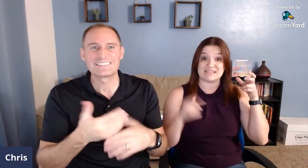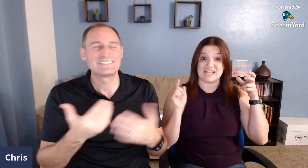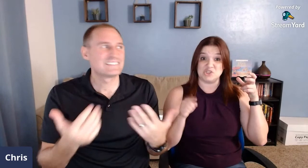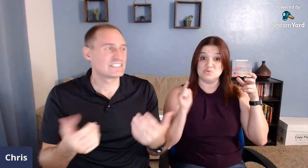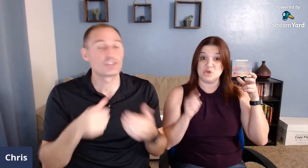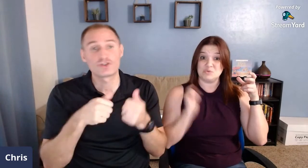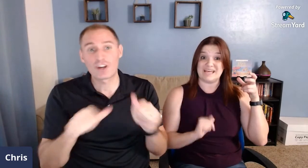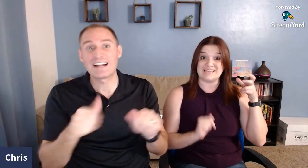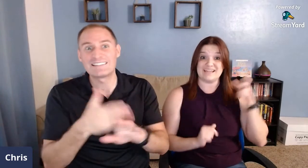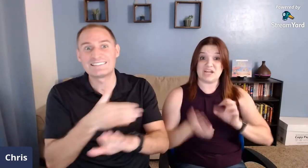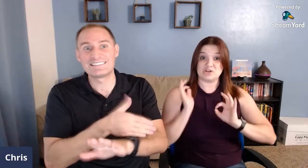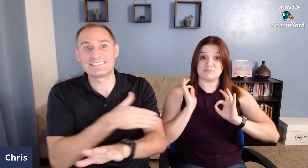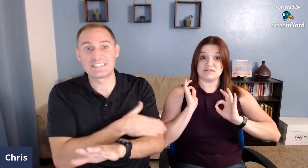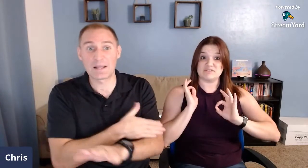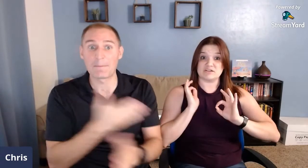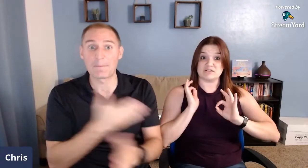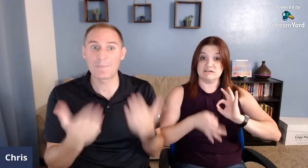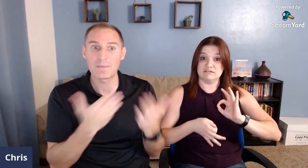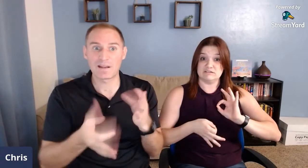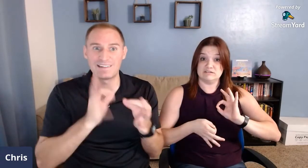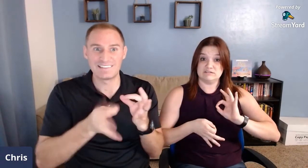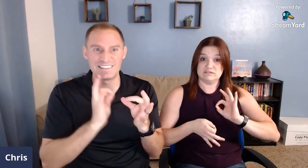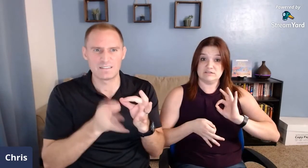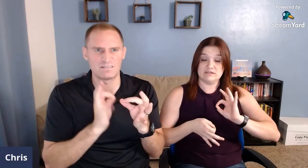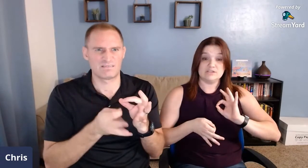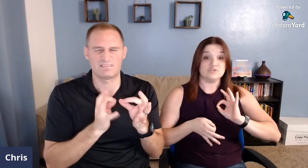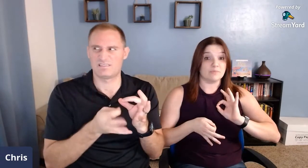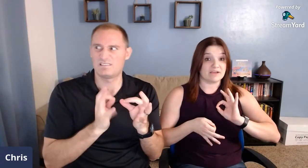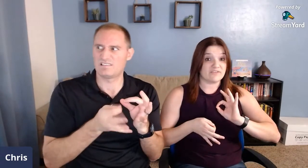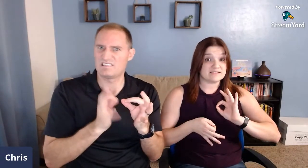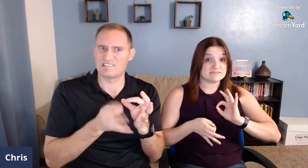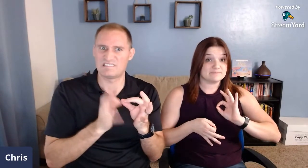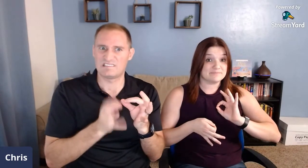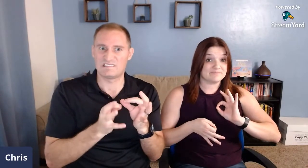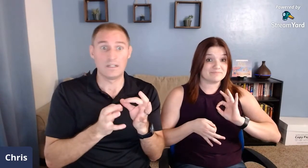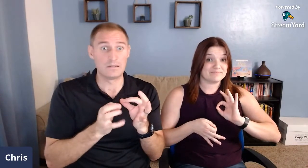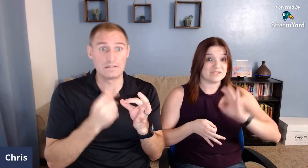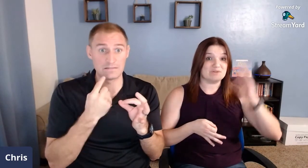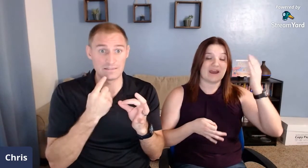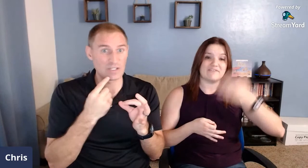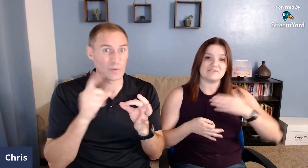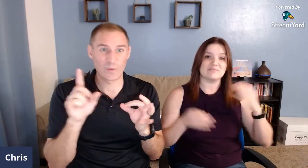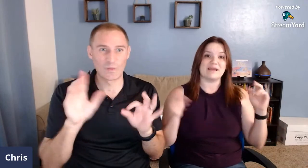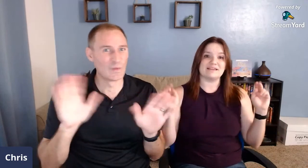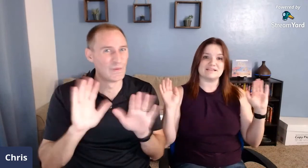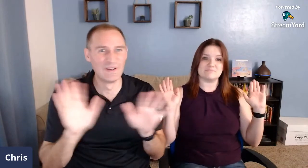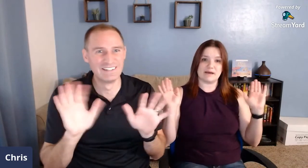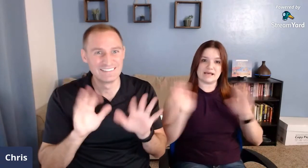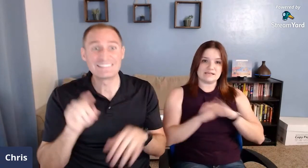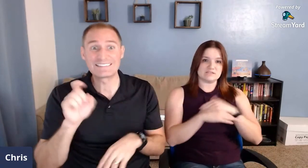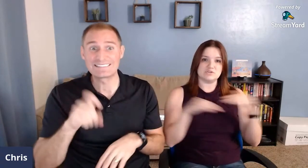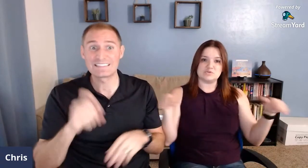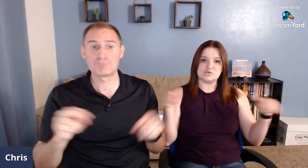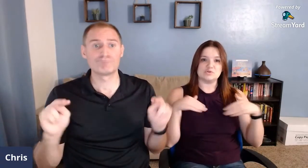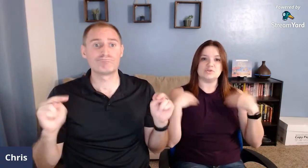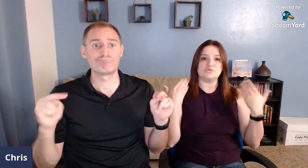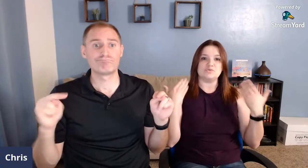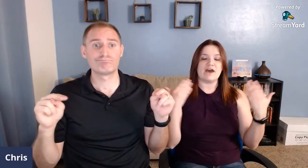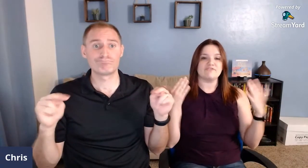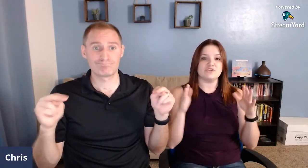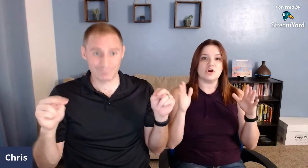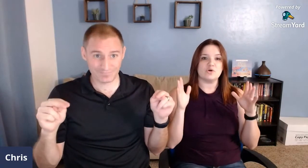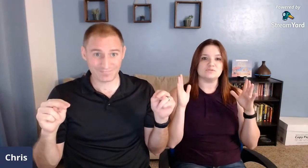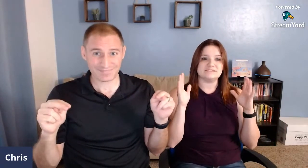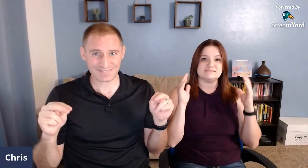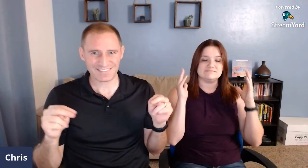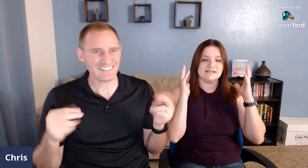hear something and you don't like it, and you're in the middle of it, and you're like, ugh, don't make a face. You have to remain this biased, neutral. You